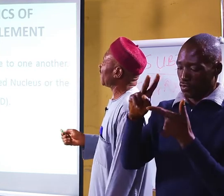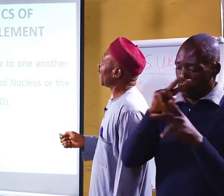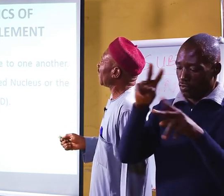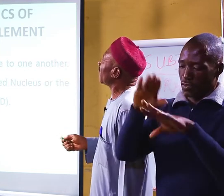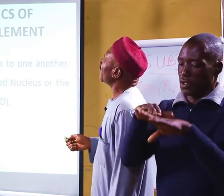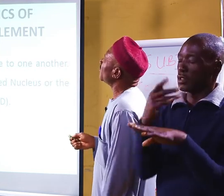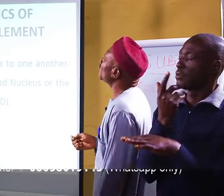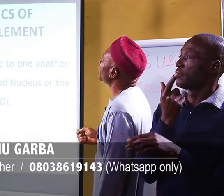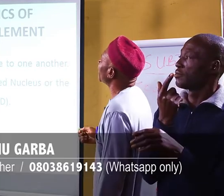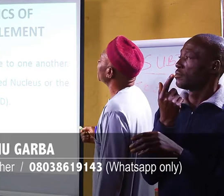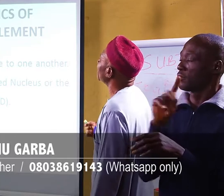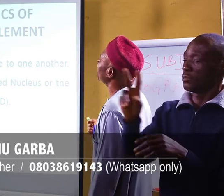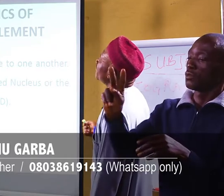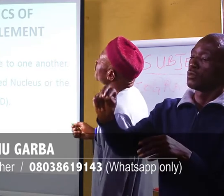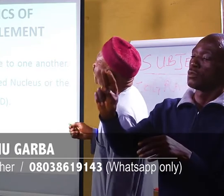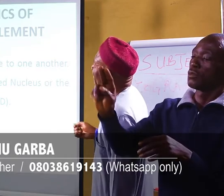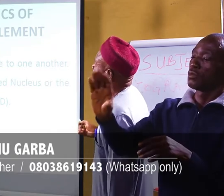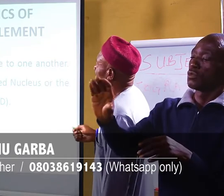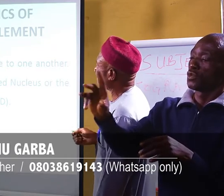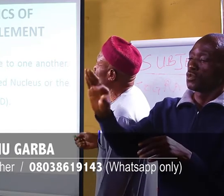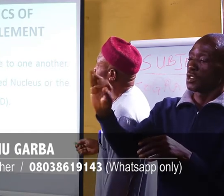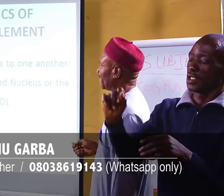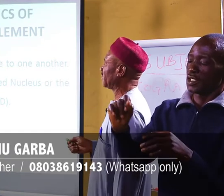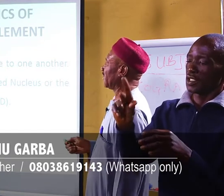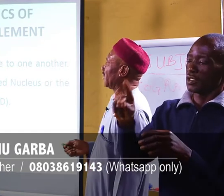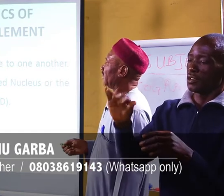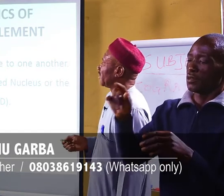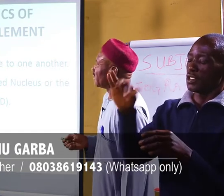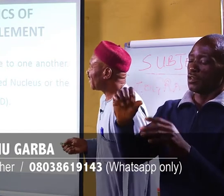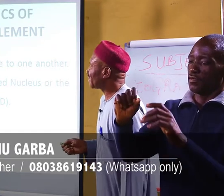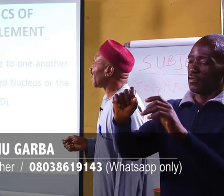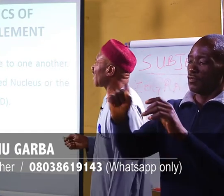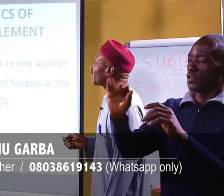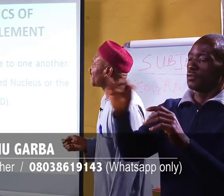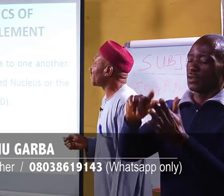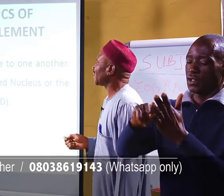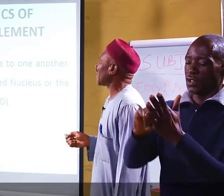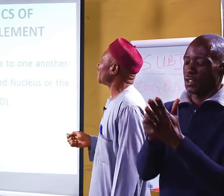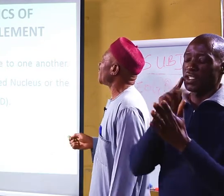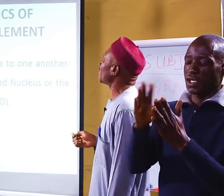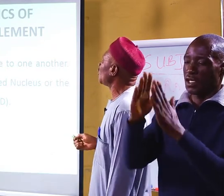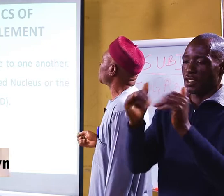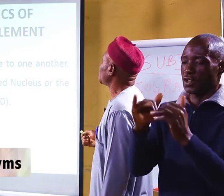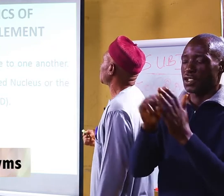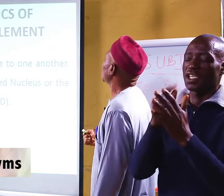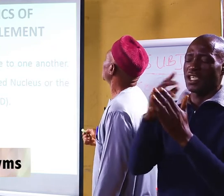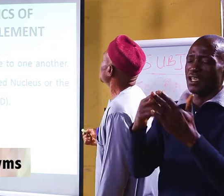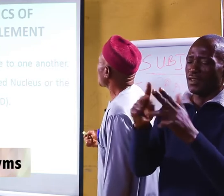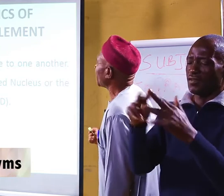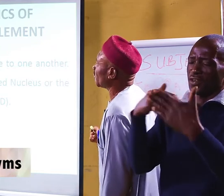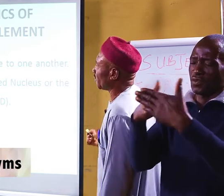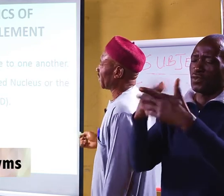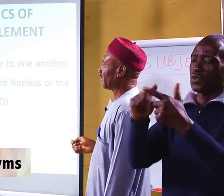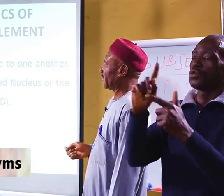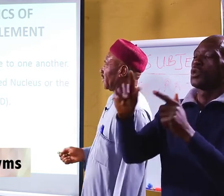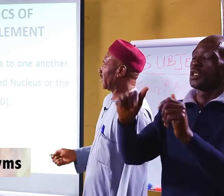at nucleated pattern of settlement. These are houses that are very close to